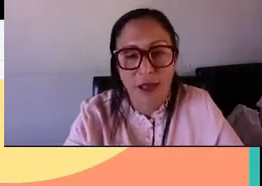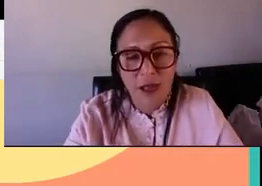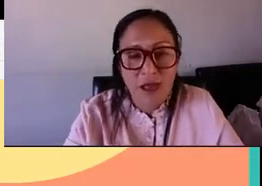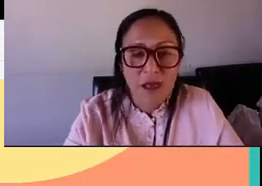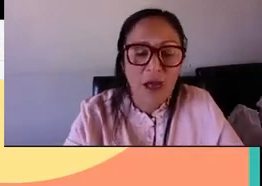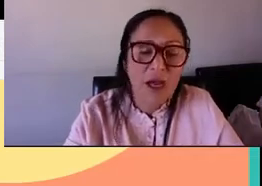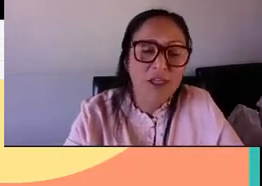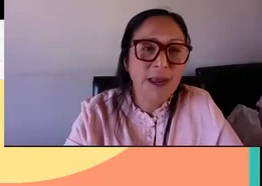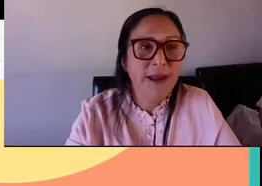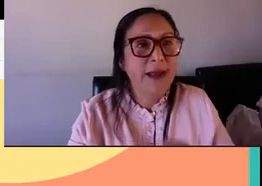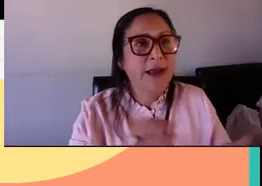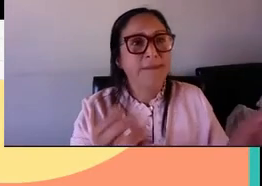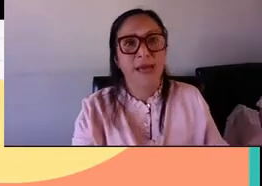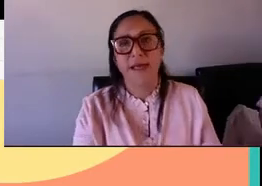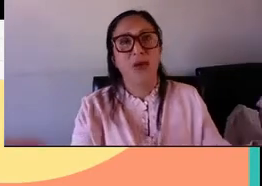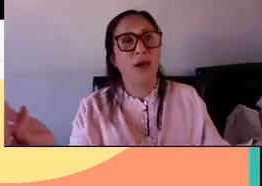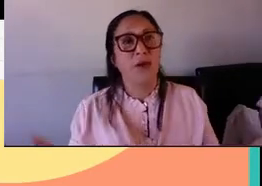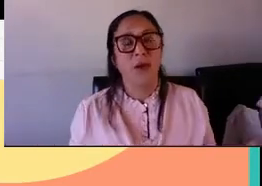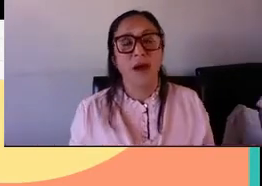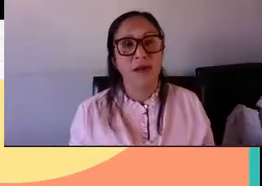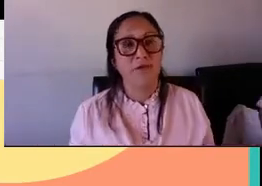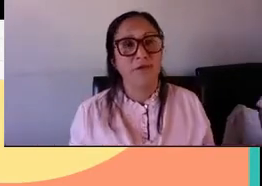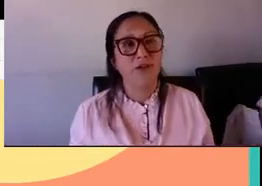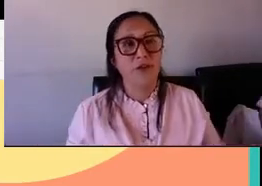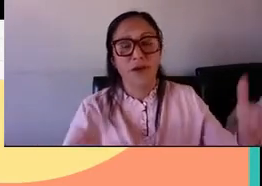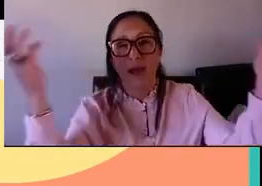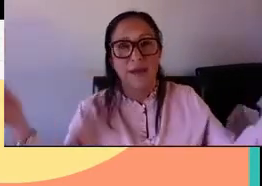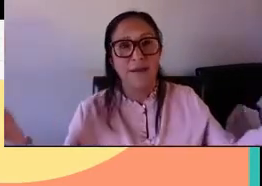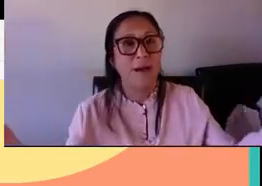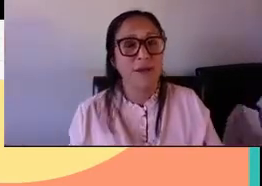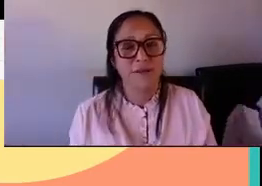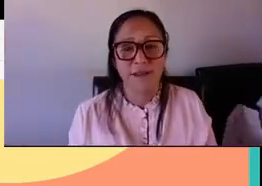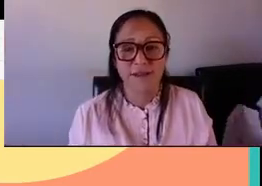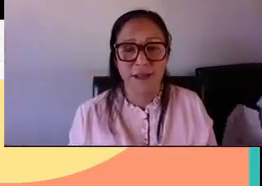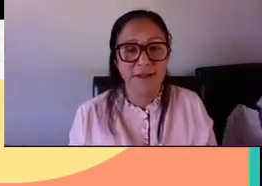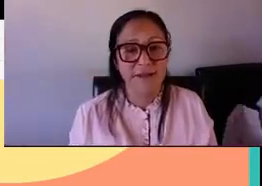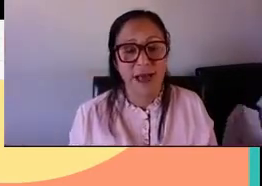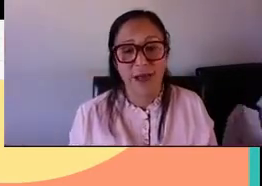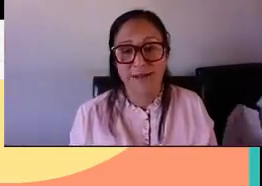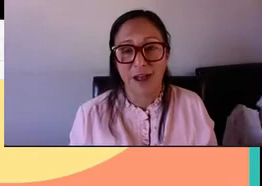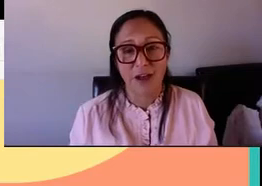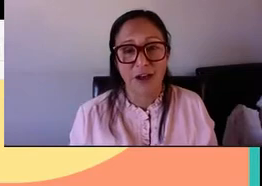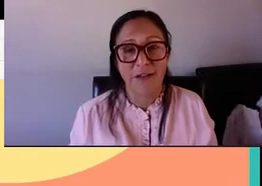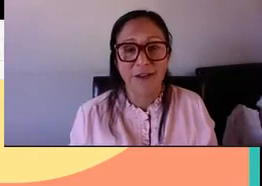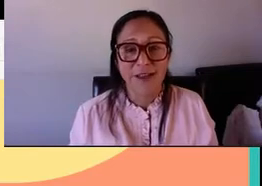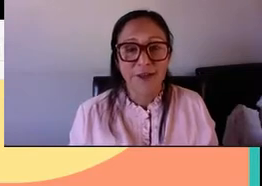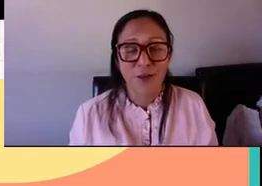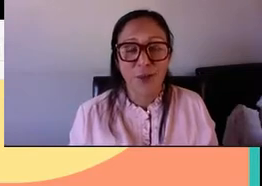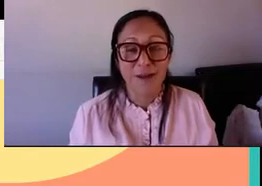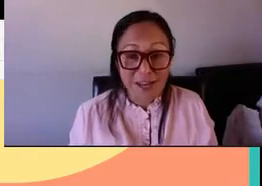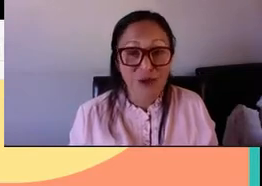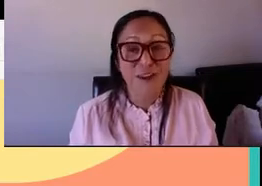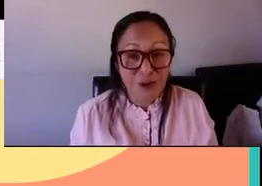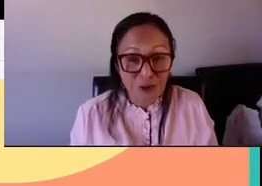like, "Gosh, man, I'm telling you what I want. First you were excited about using these signs and now that's not good enough." So